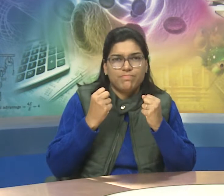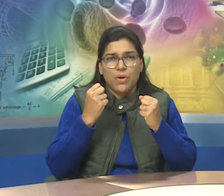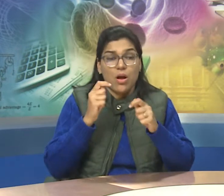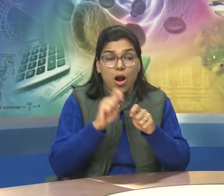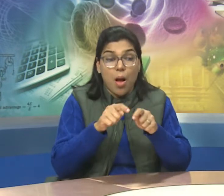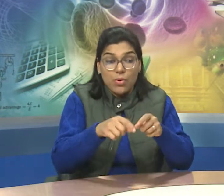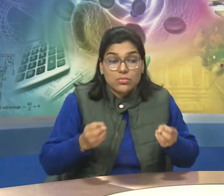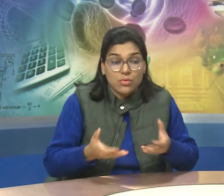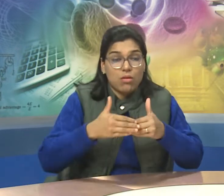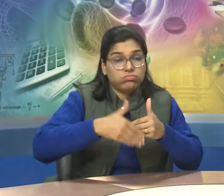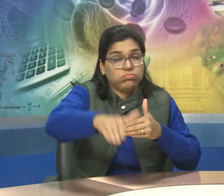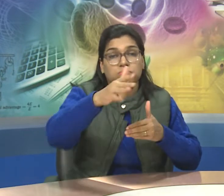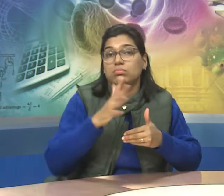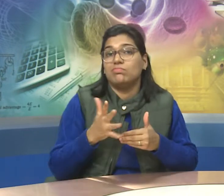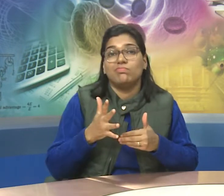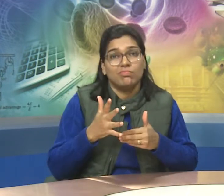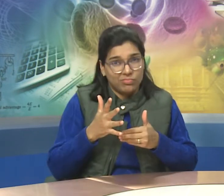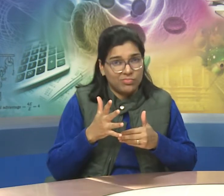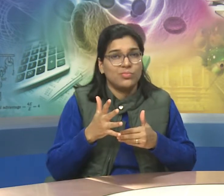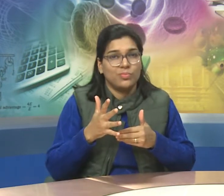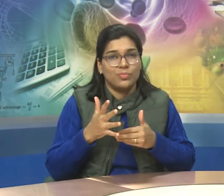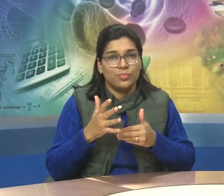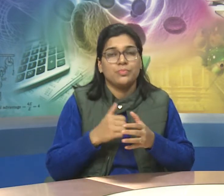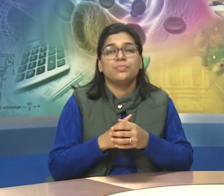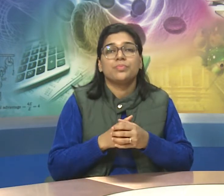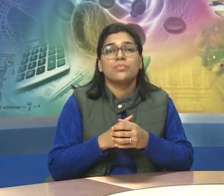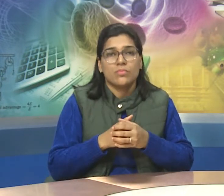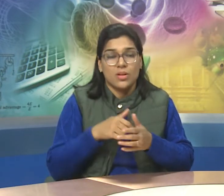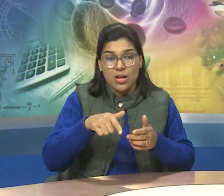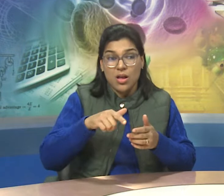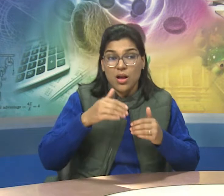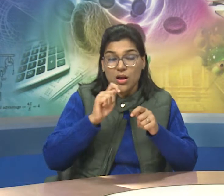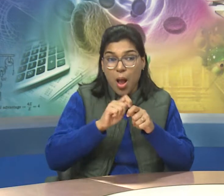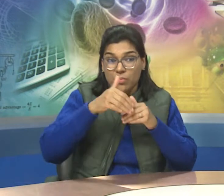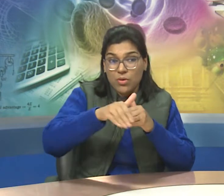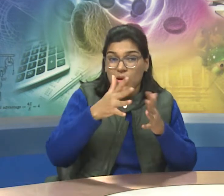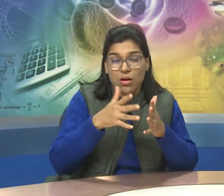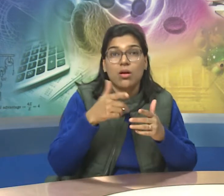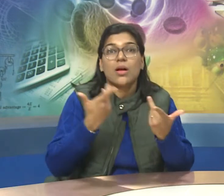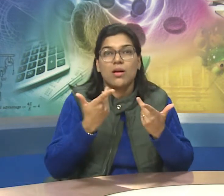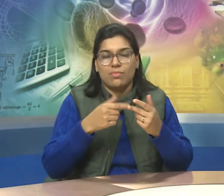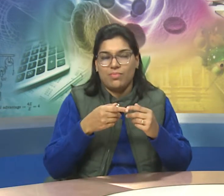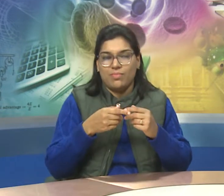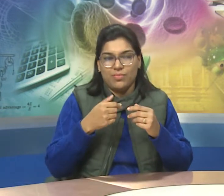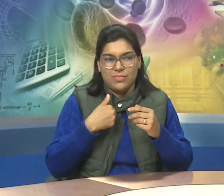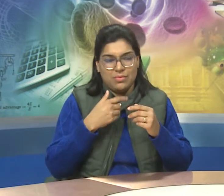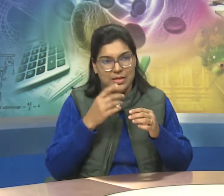work is done well, when one's mind